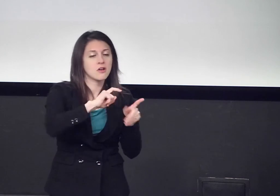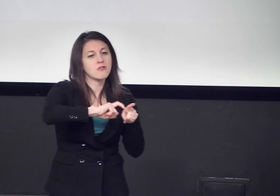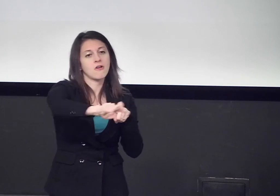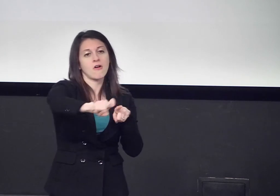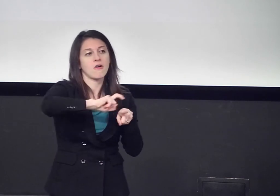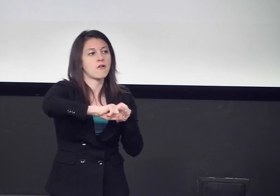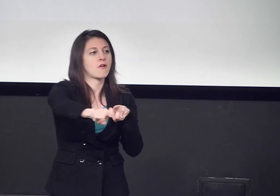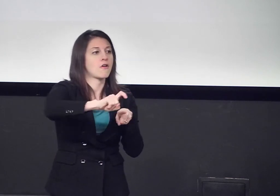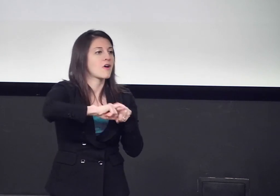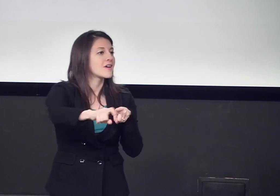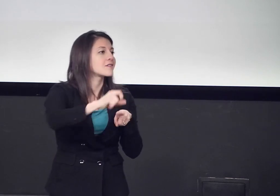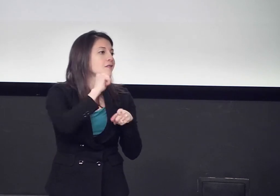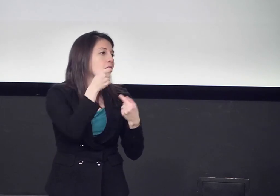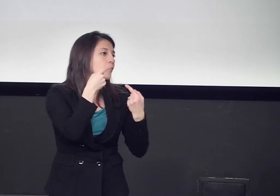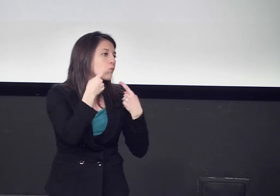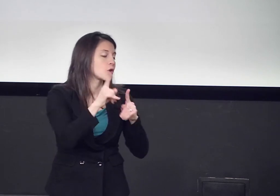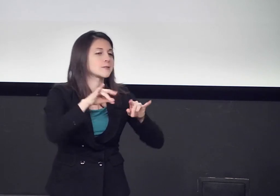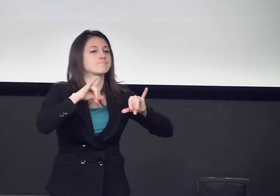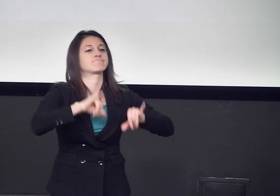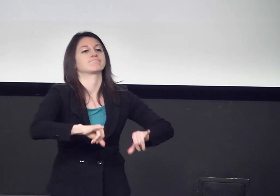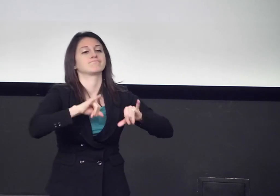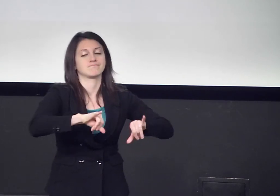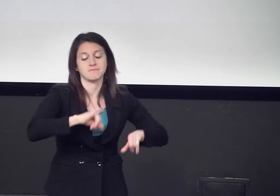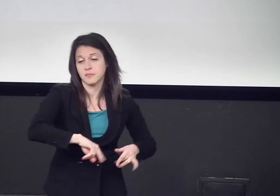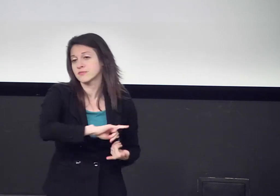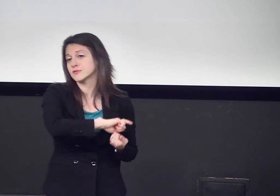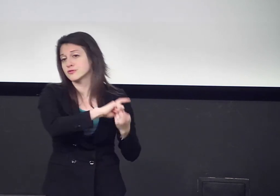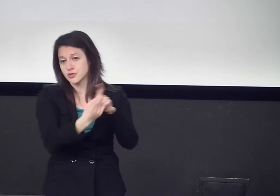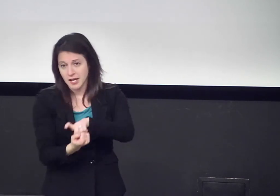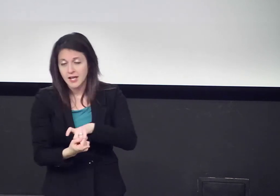interpreter tried to call back several times to reconnect the caller, and it didn't work.